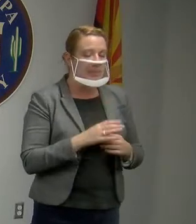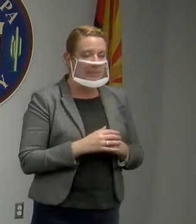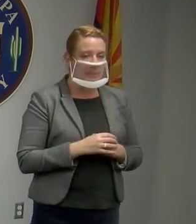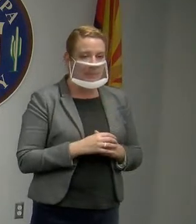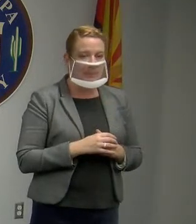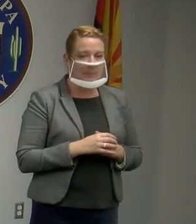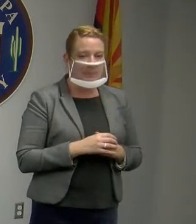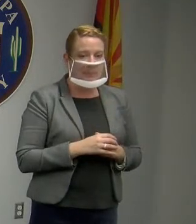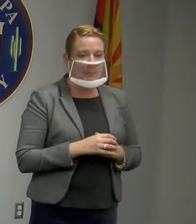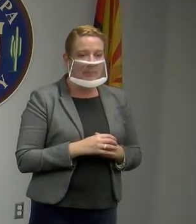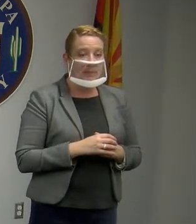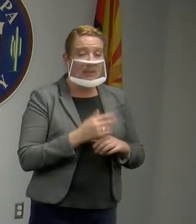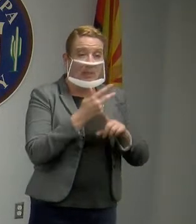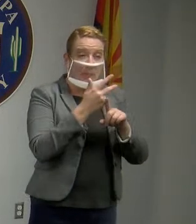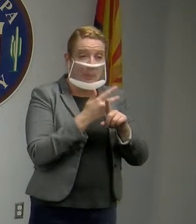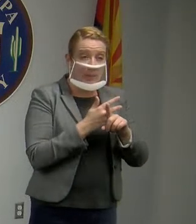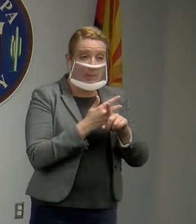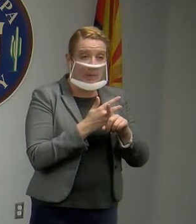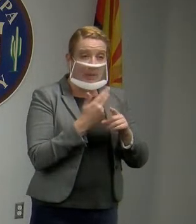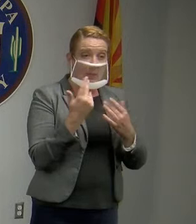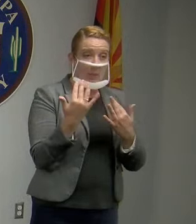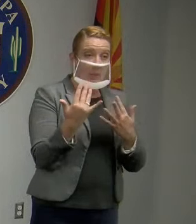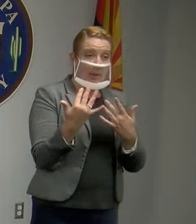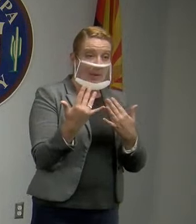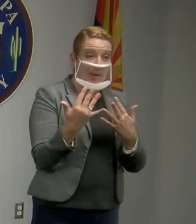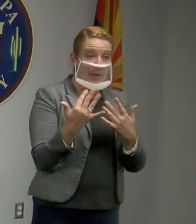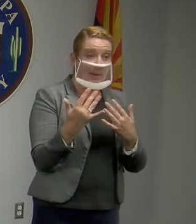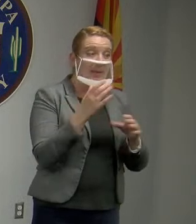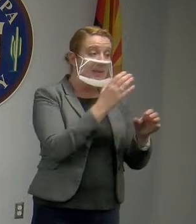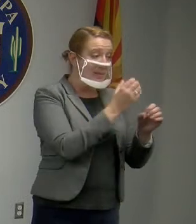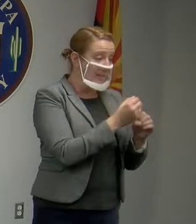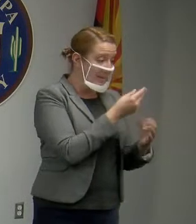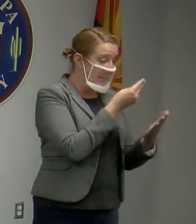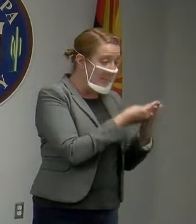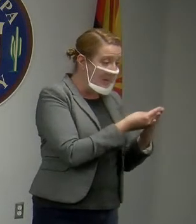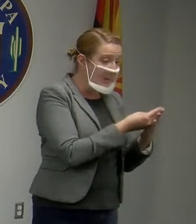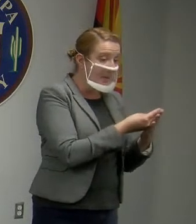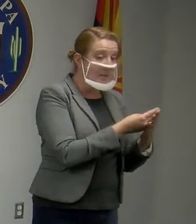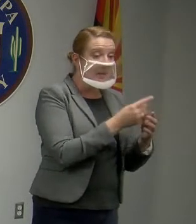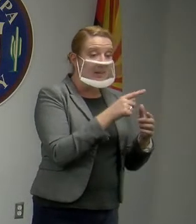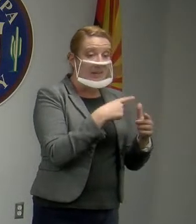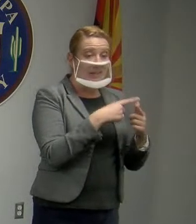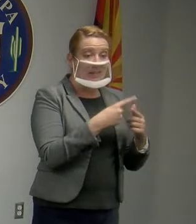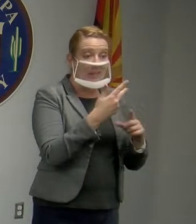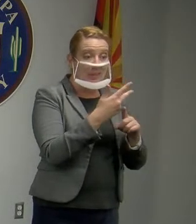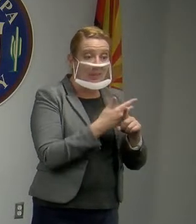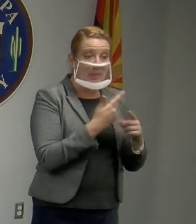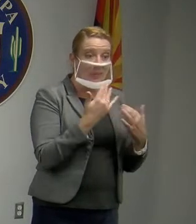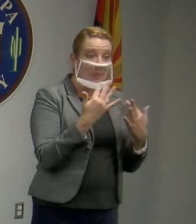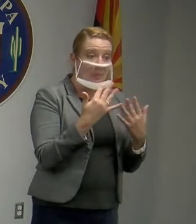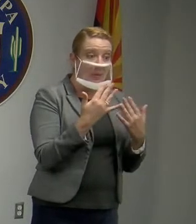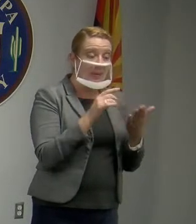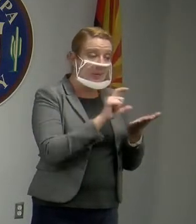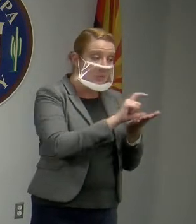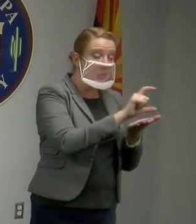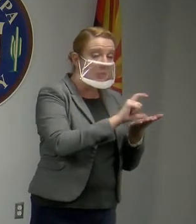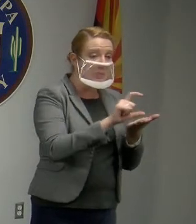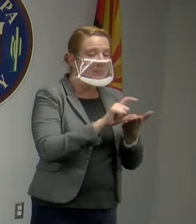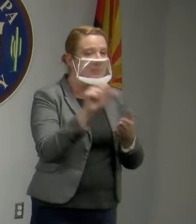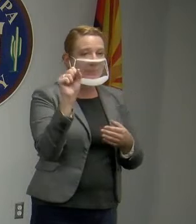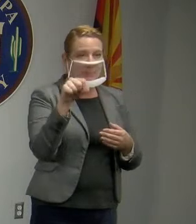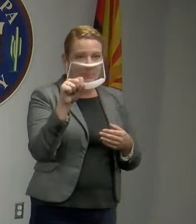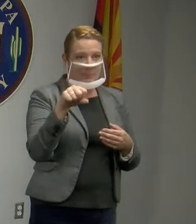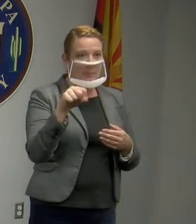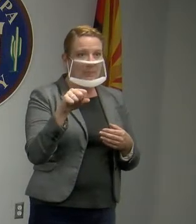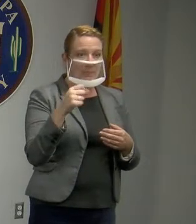my email today, yes, we, along with Phoenix, Mesa, the state of Arizona, Pima County, they all